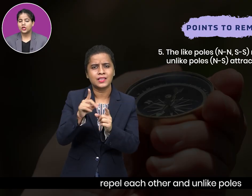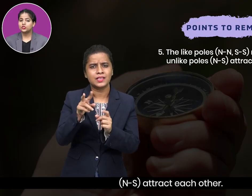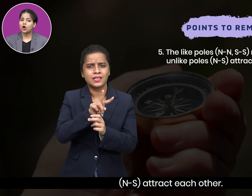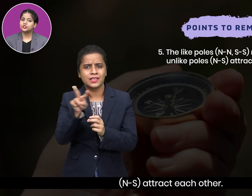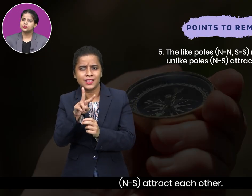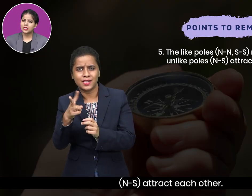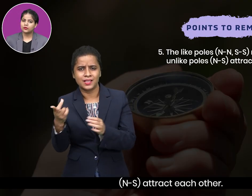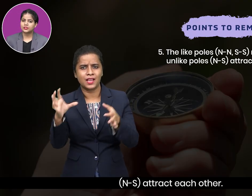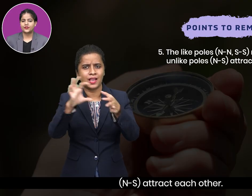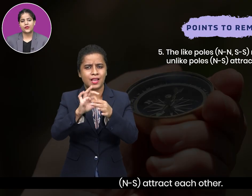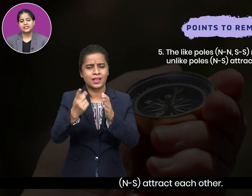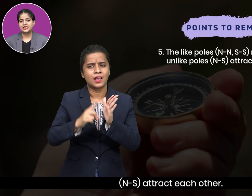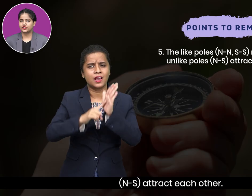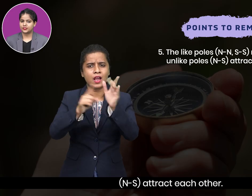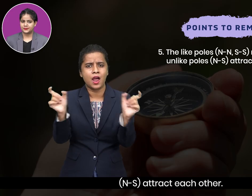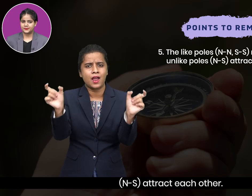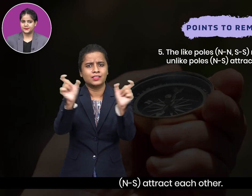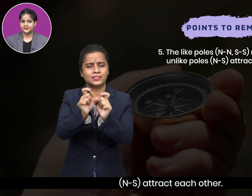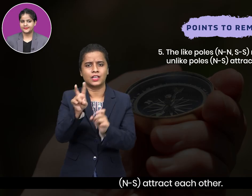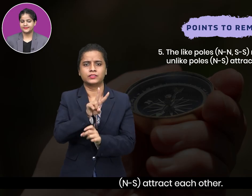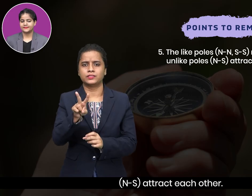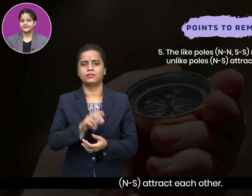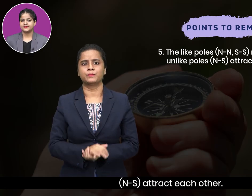poles, north-south, attract each other.